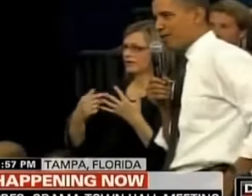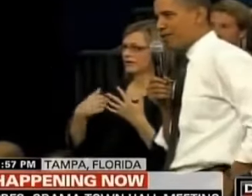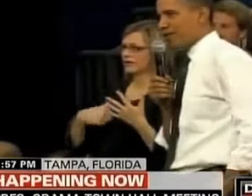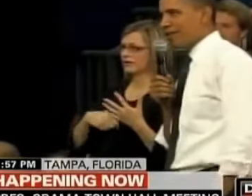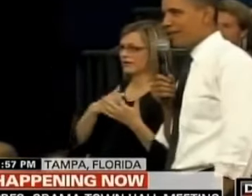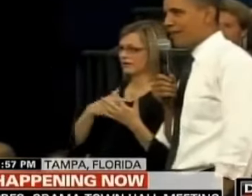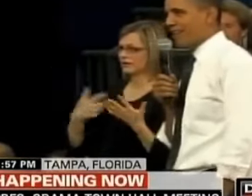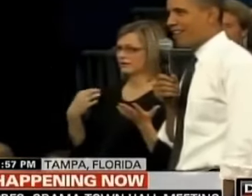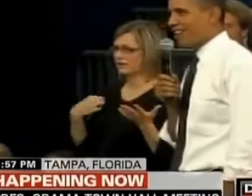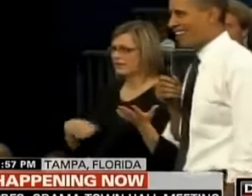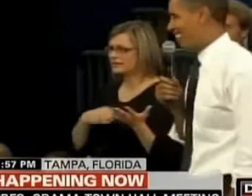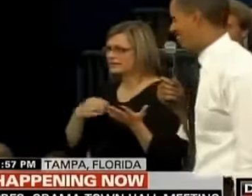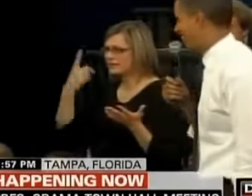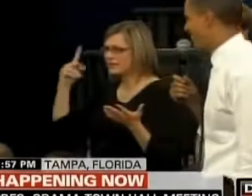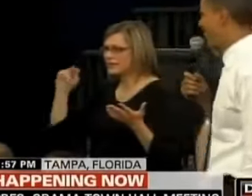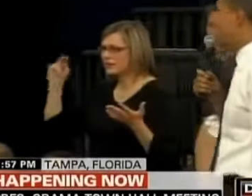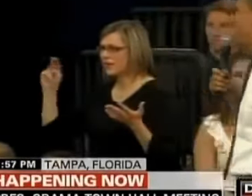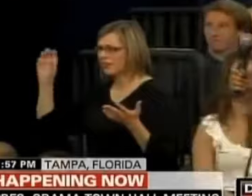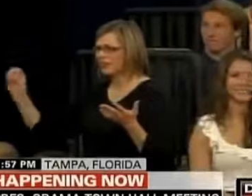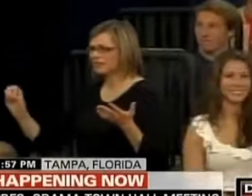Orleans beads? Okay.